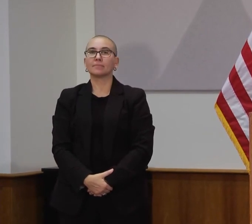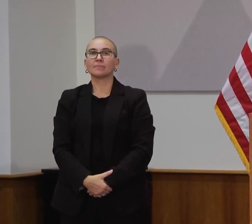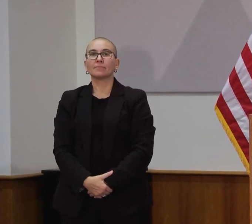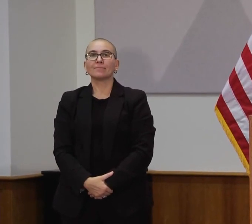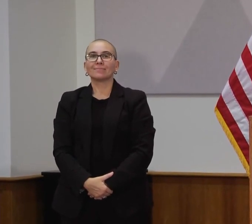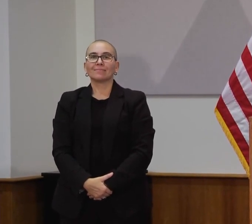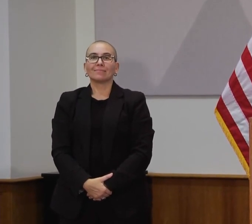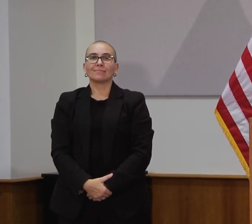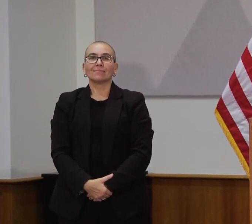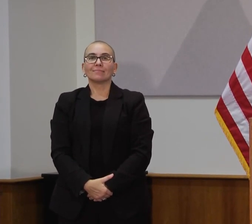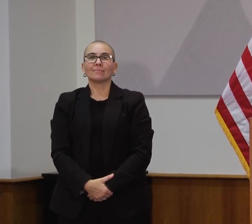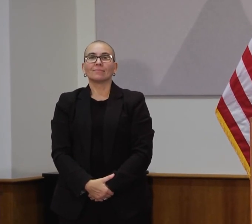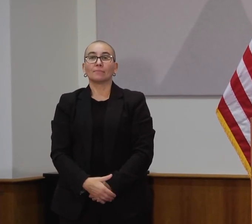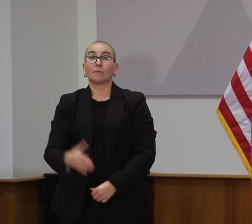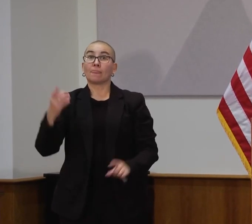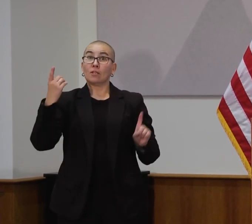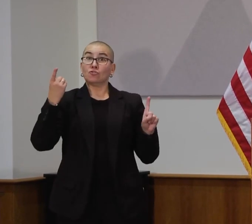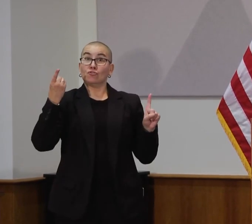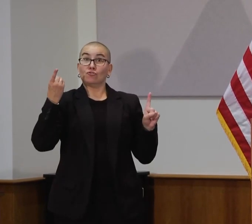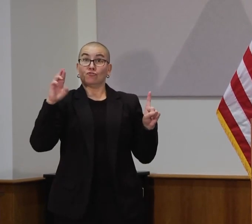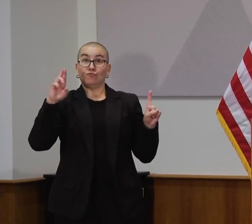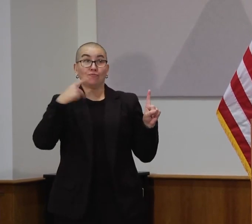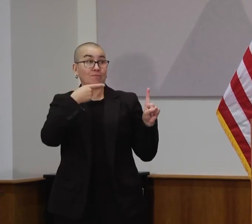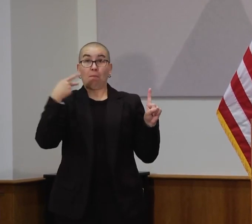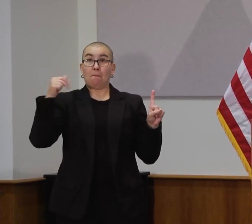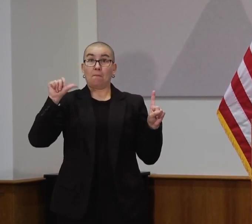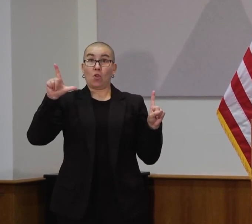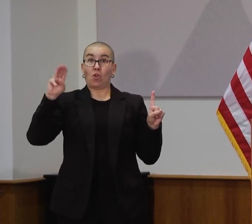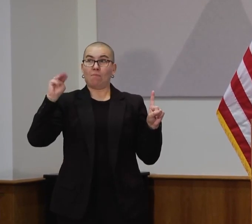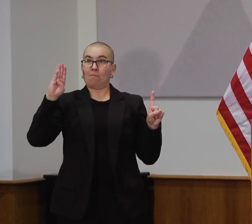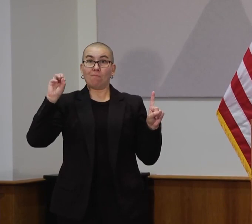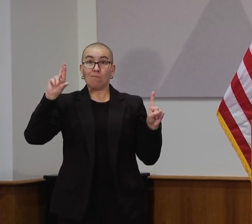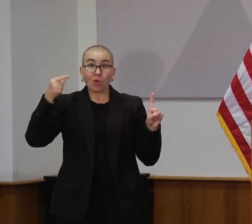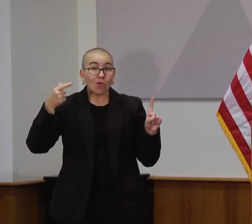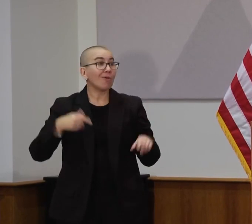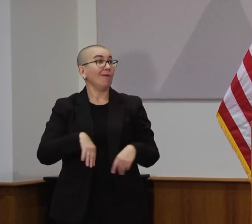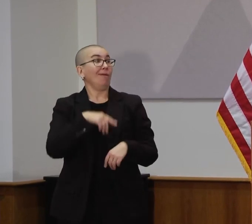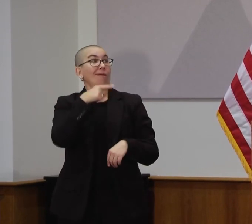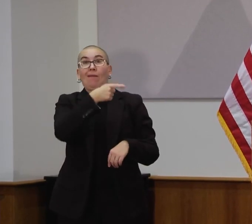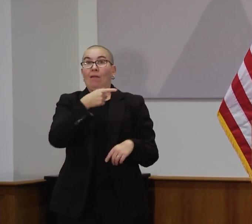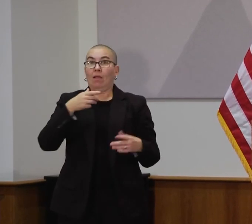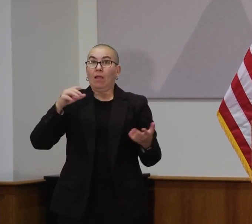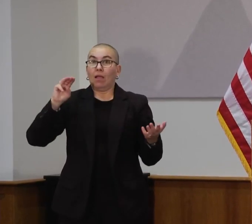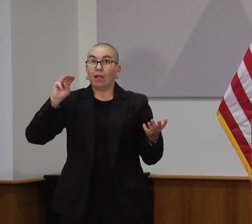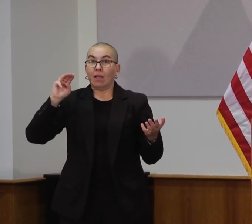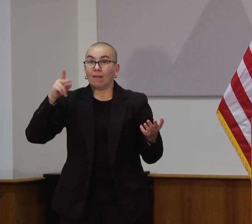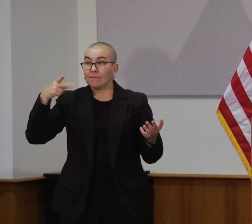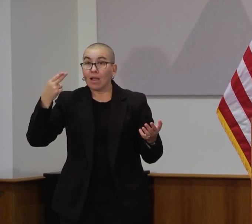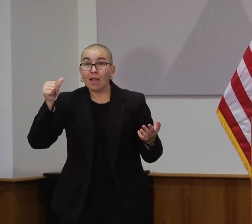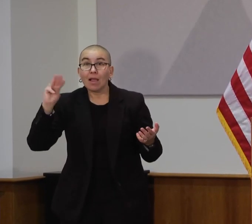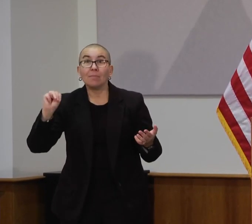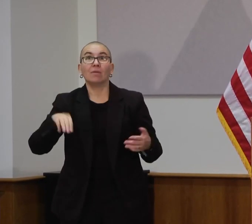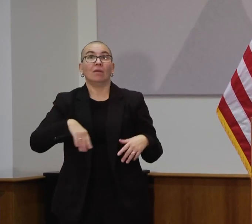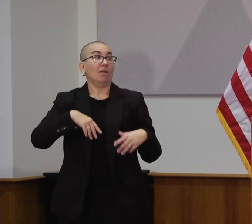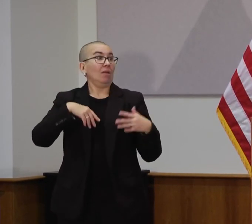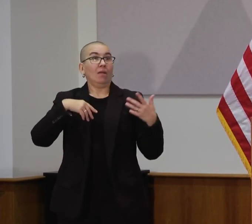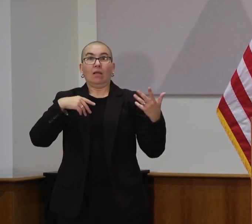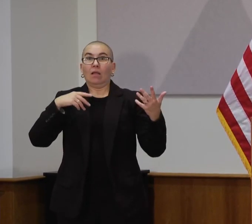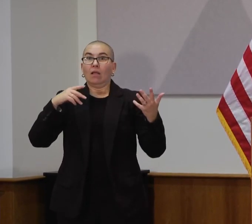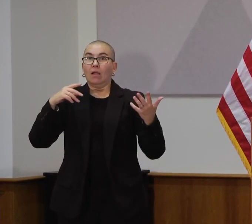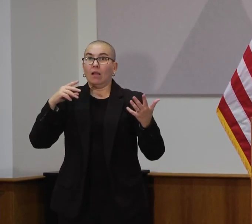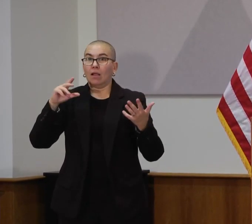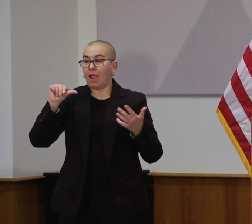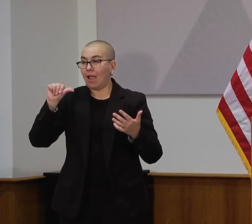Dr. Pham and Dr. Palmer, thank you. Kelly, thank you. Minnesotans, I've had the pleasure of meeting Dr. Pham